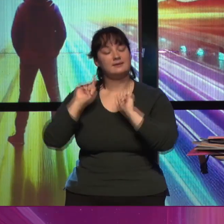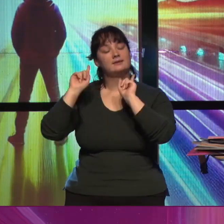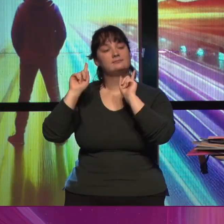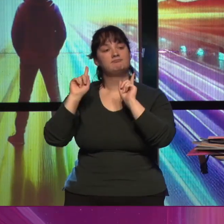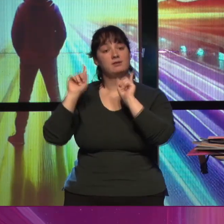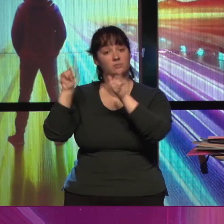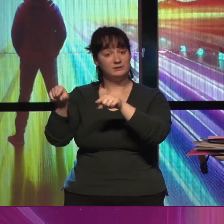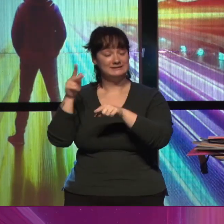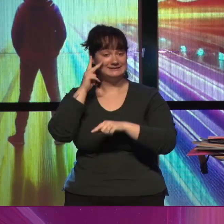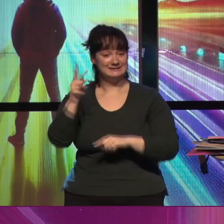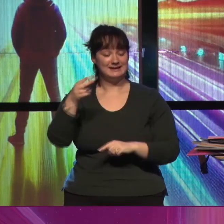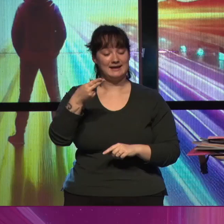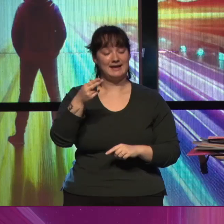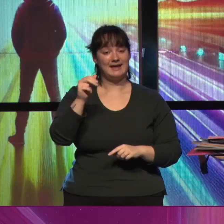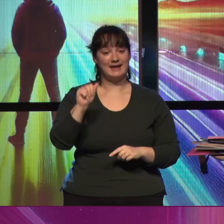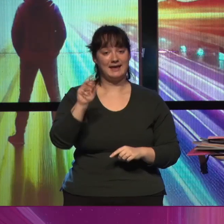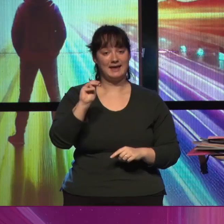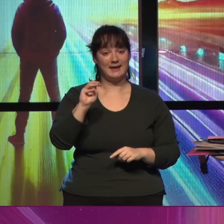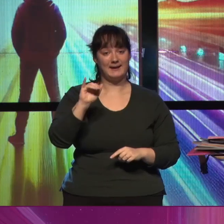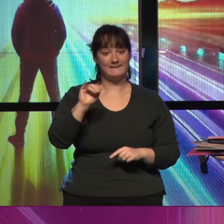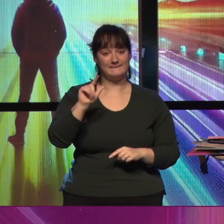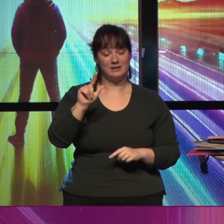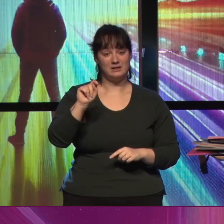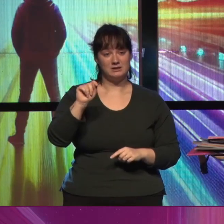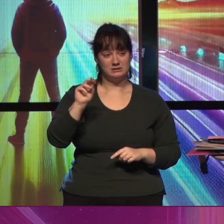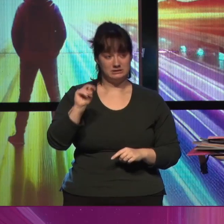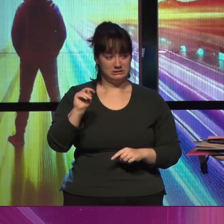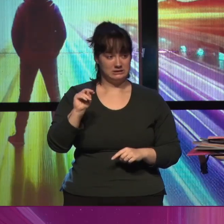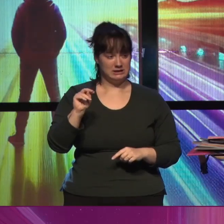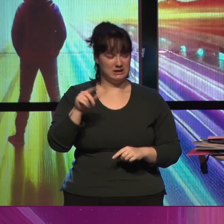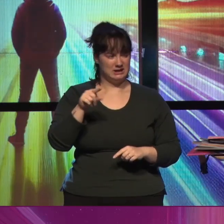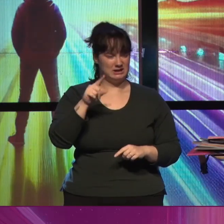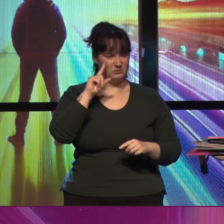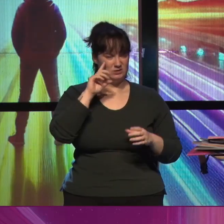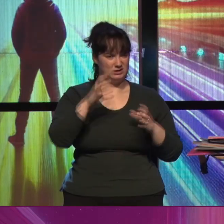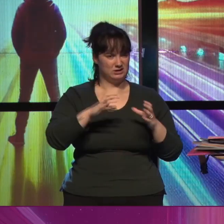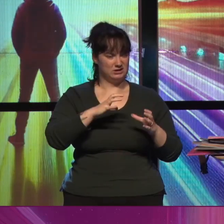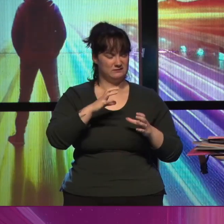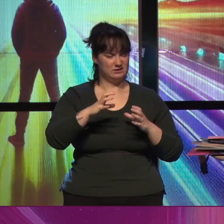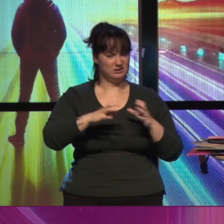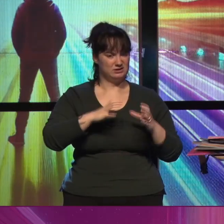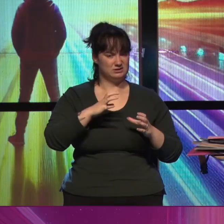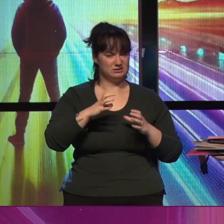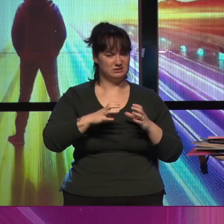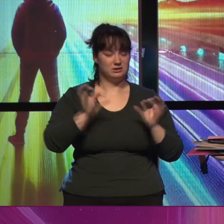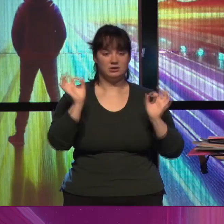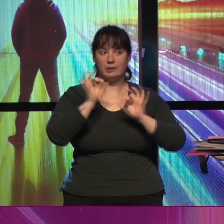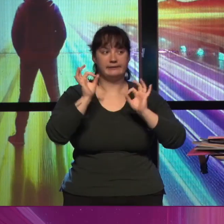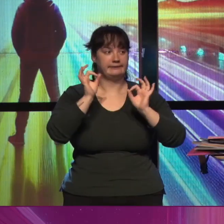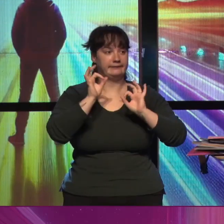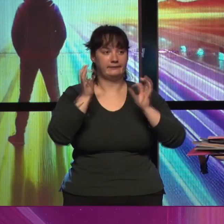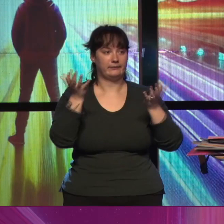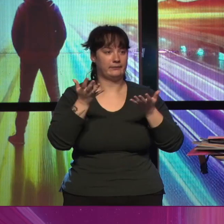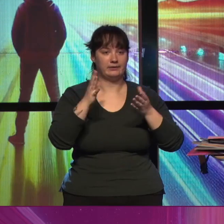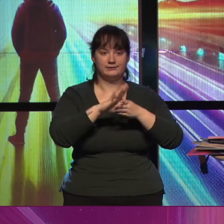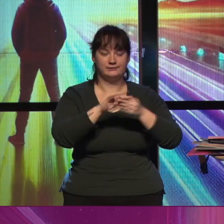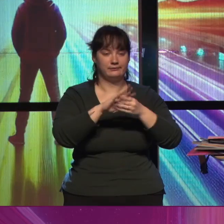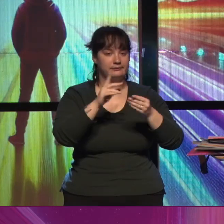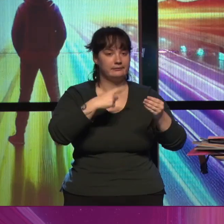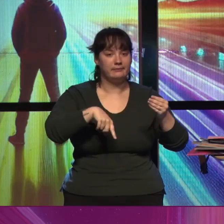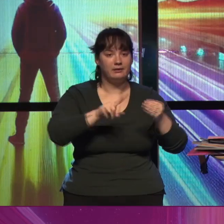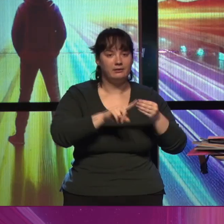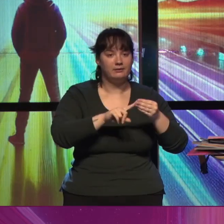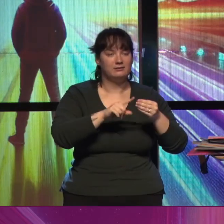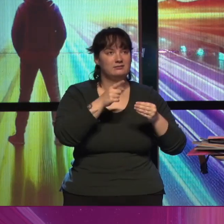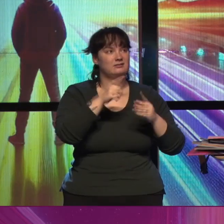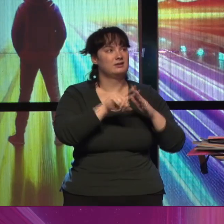Hamilton. And they were deeply confused the first half because they had no idea what it was about. They started singing, and it's